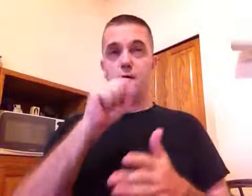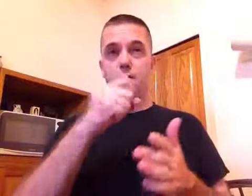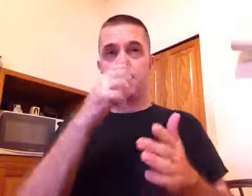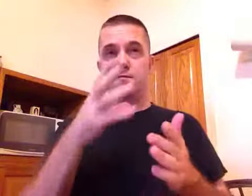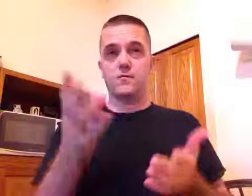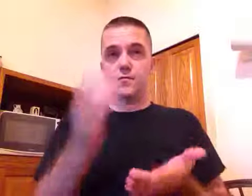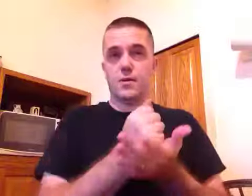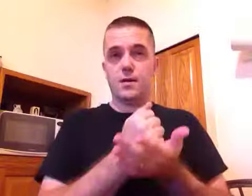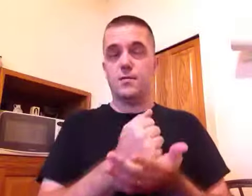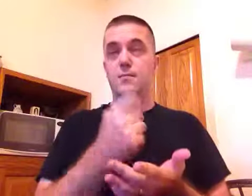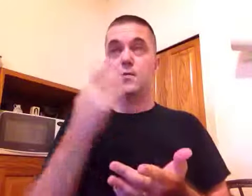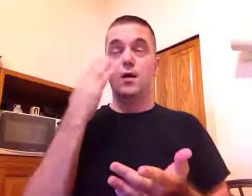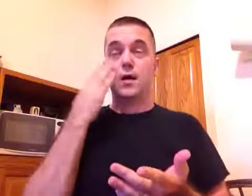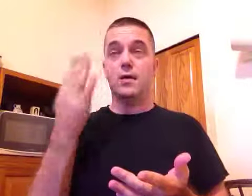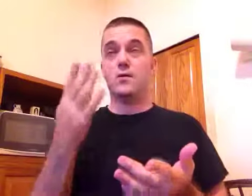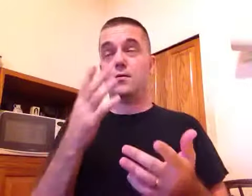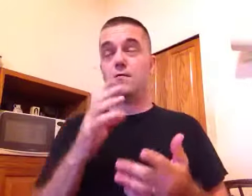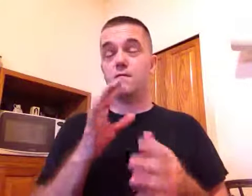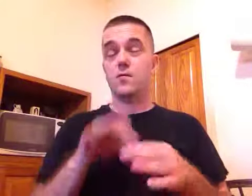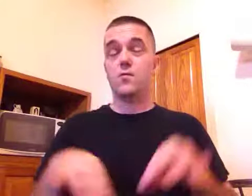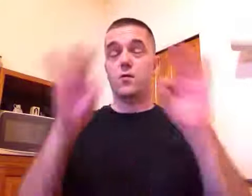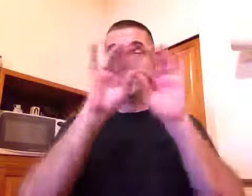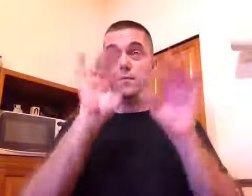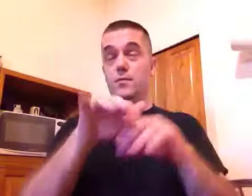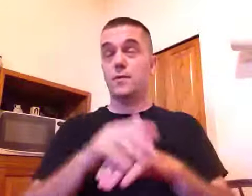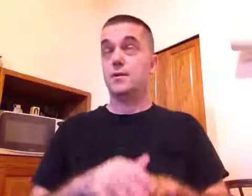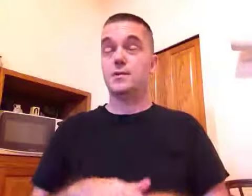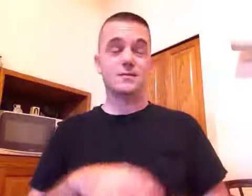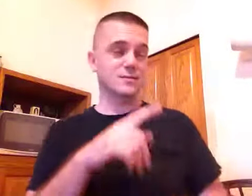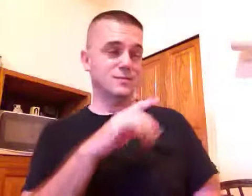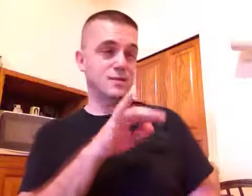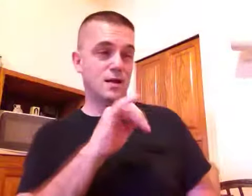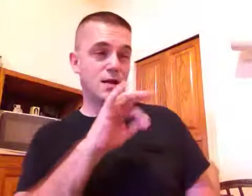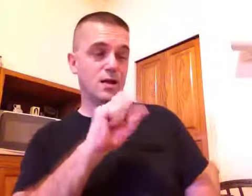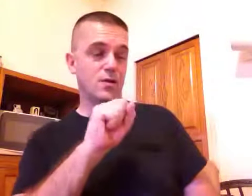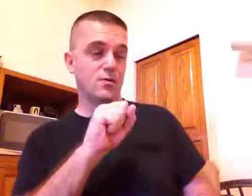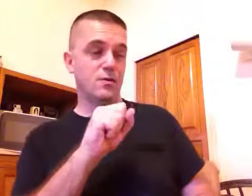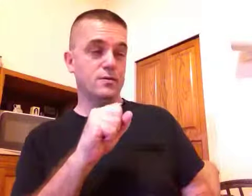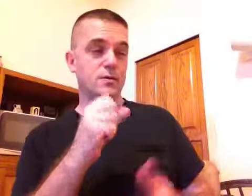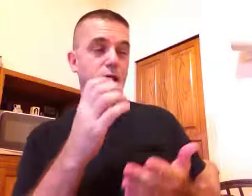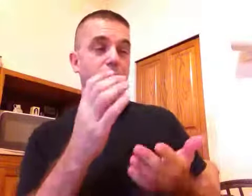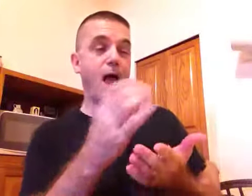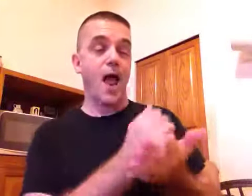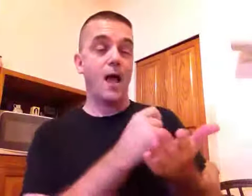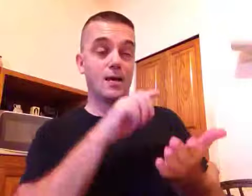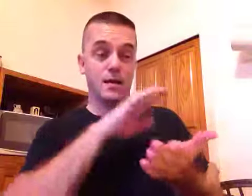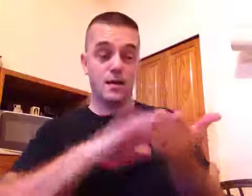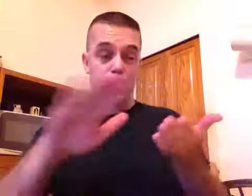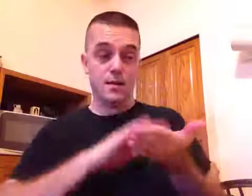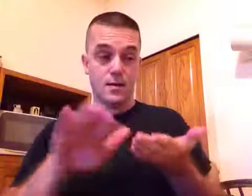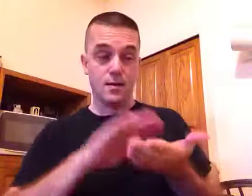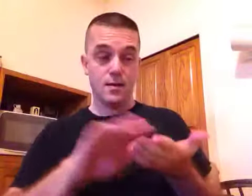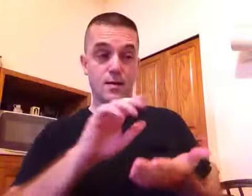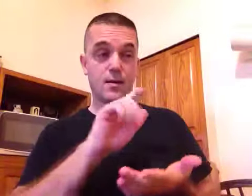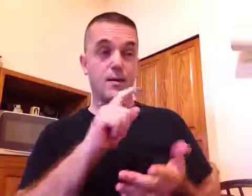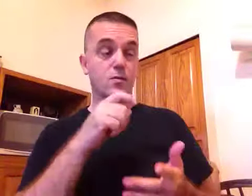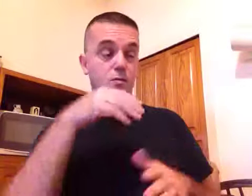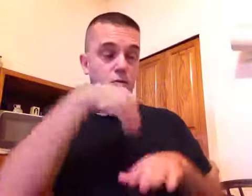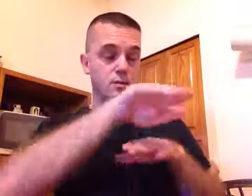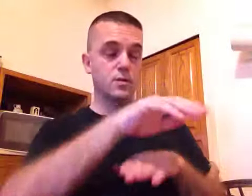I don't even know whether it's worth doing that. Yeah. The IRS taxes you on debt forgiveness. They do send you a 1099, and